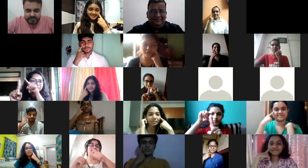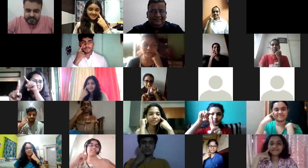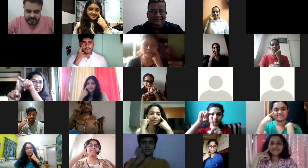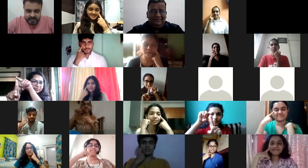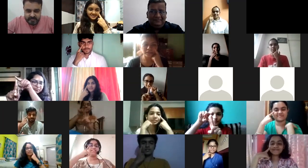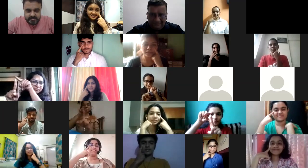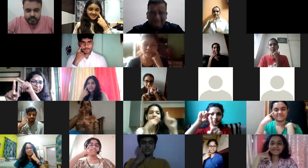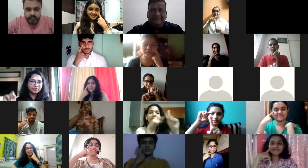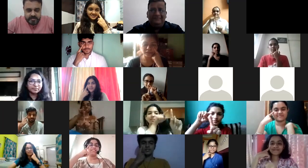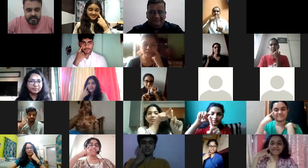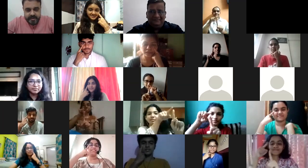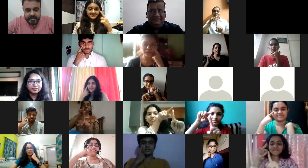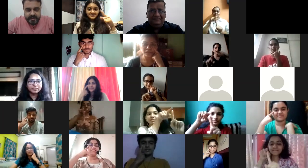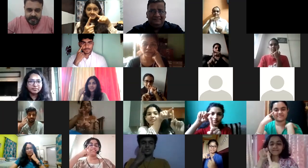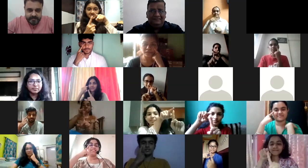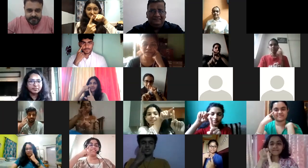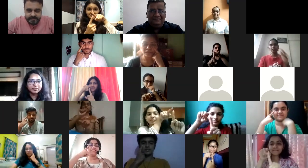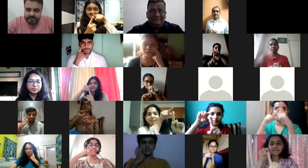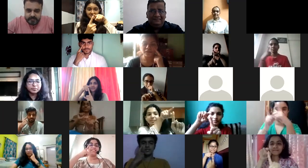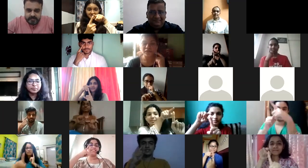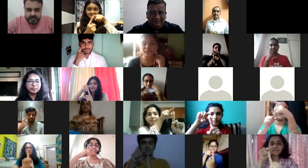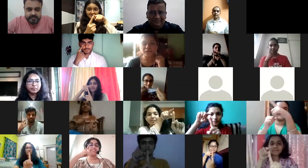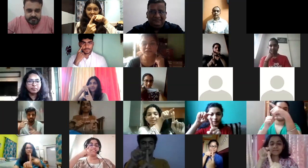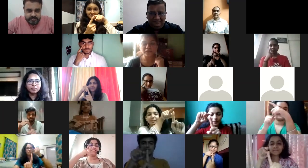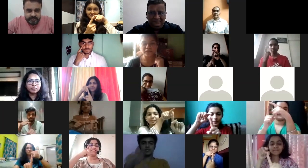Yeah, two ways. I and I. J.